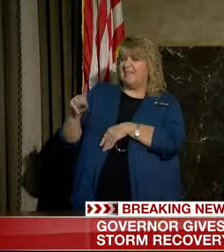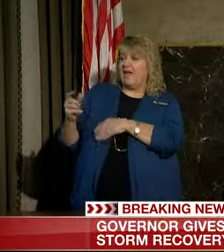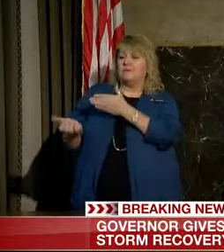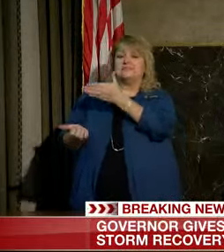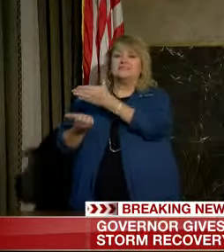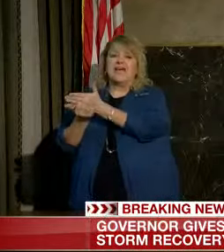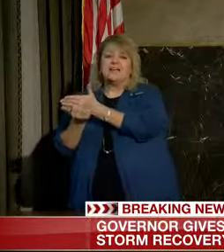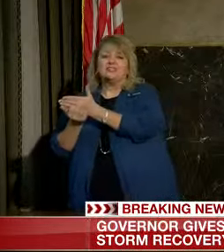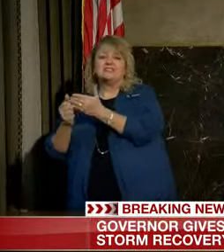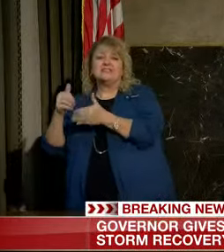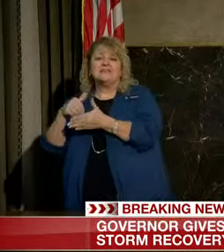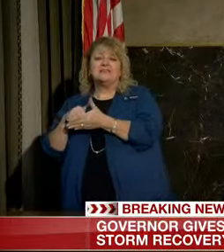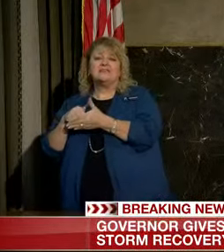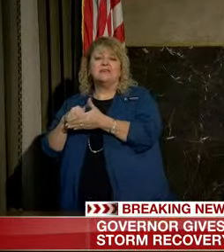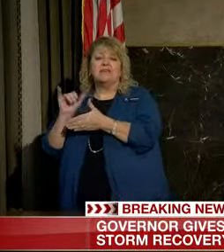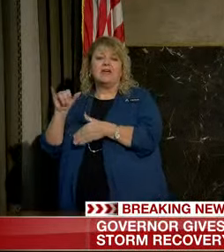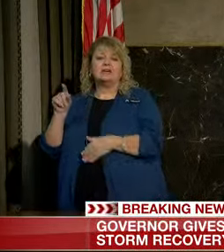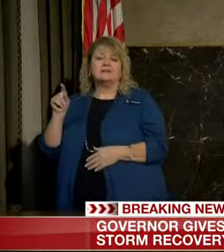in the continuing